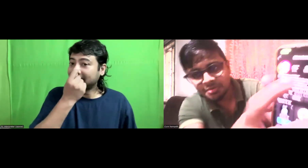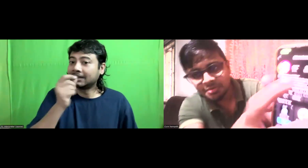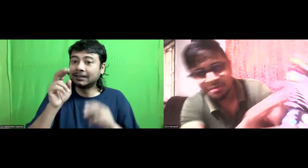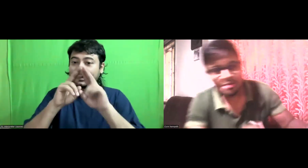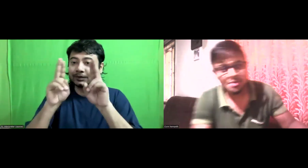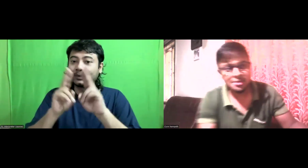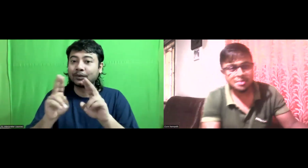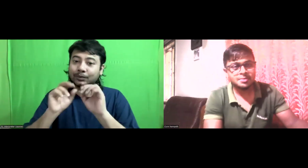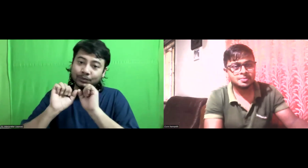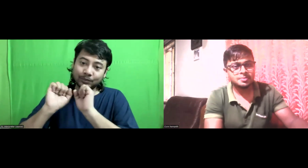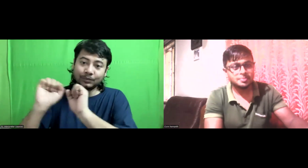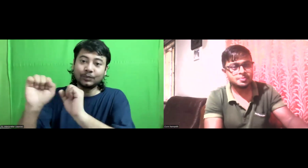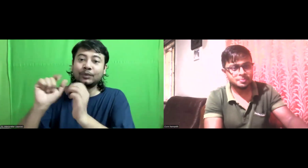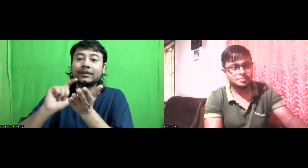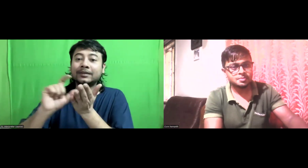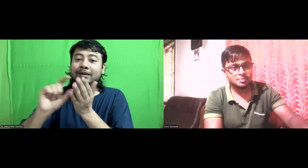Yes.